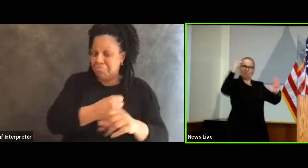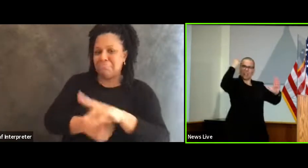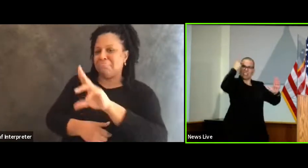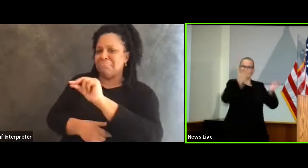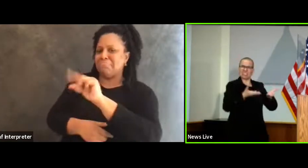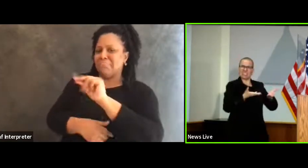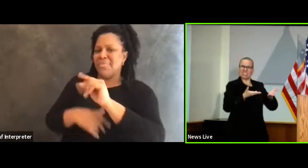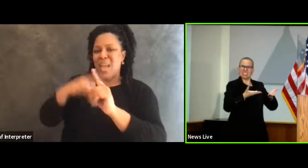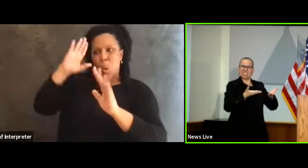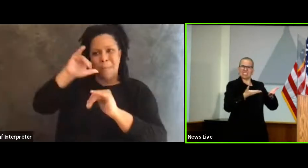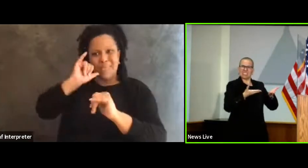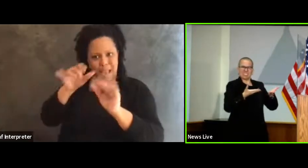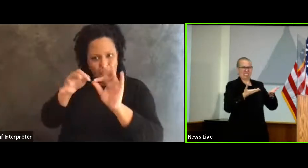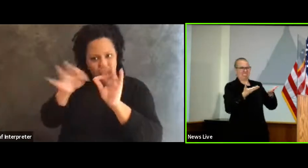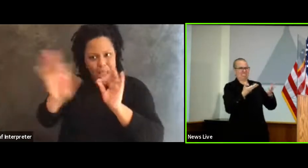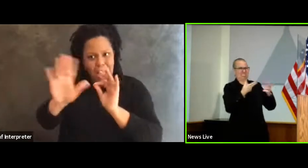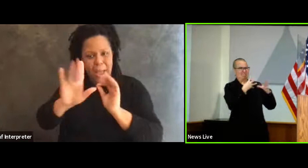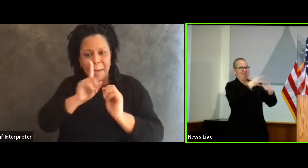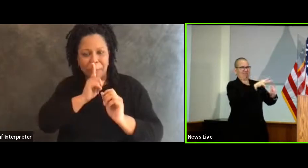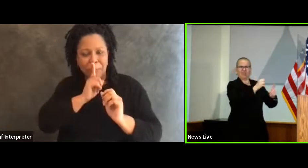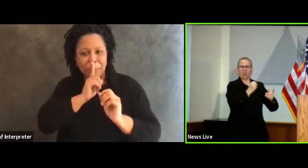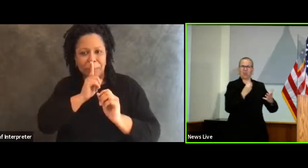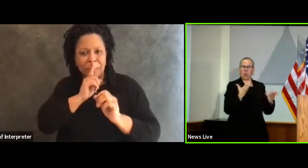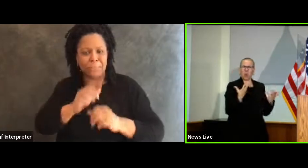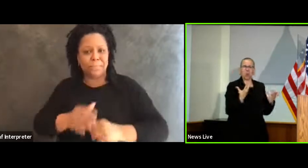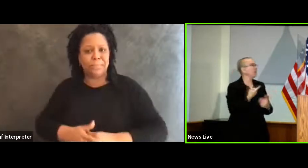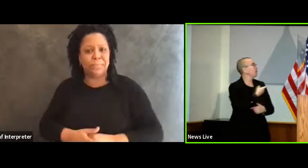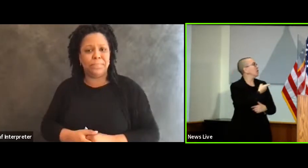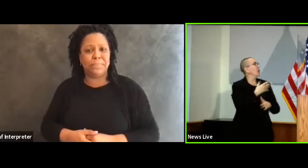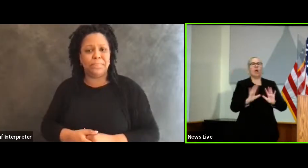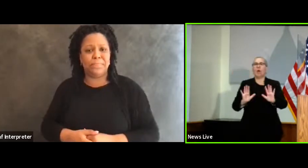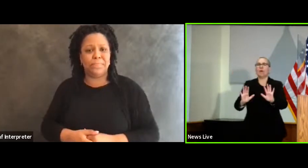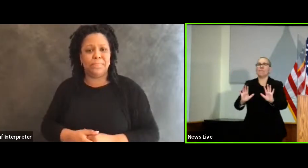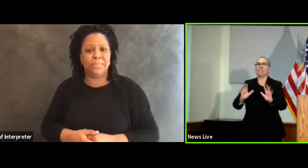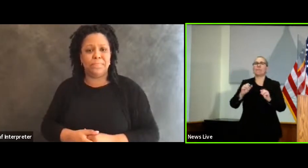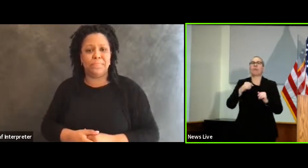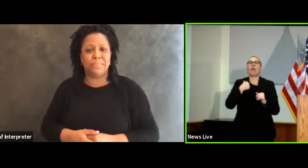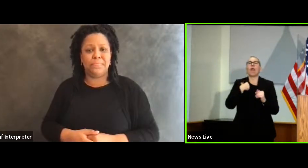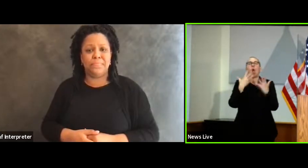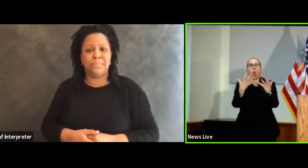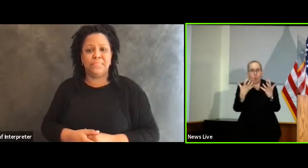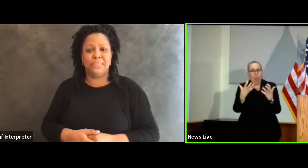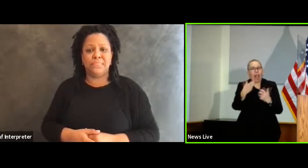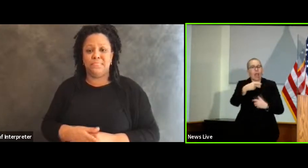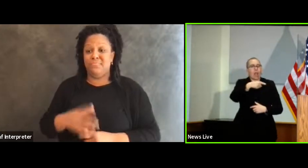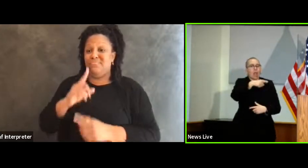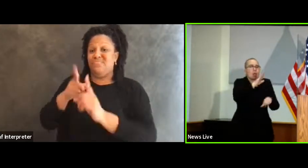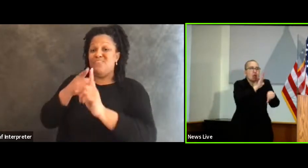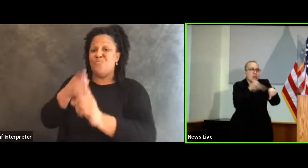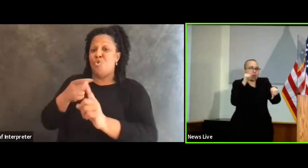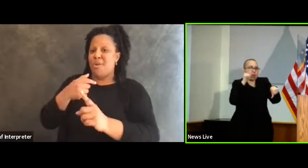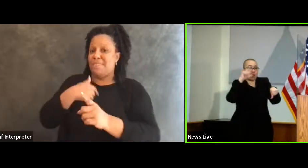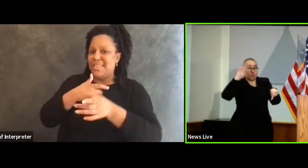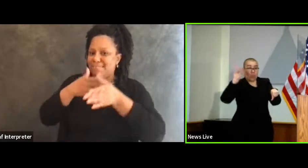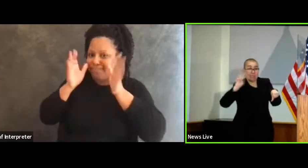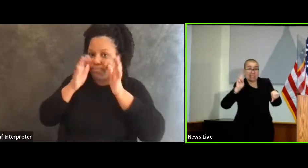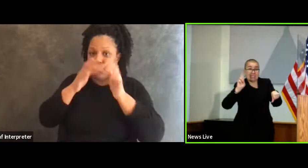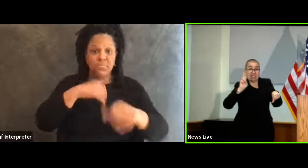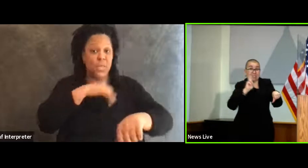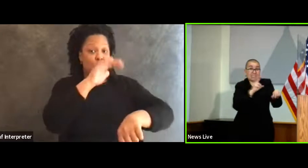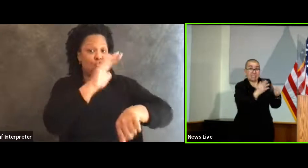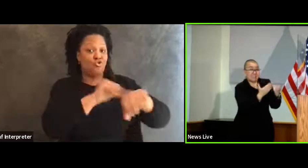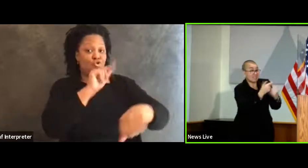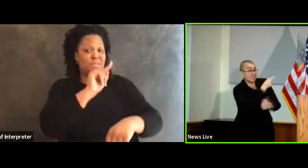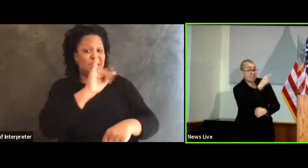same construct that people are there. It was listening, and it was calling Tim Miller and having him speak to me, and with